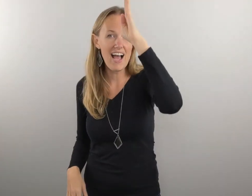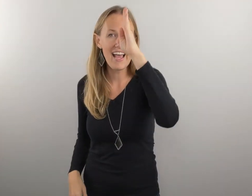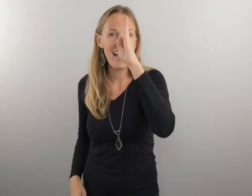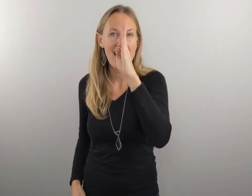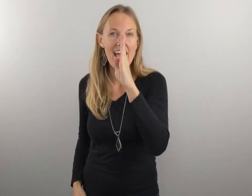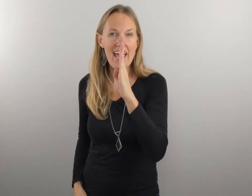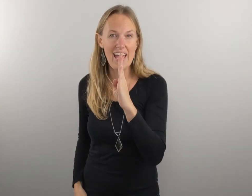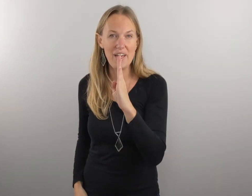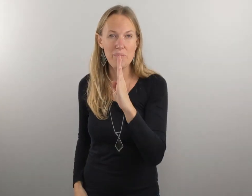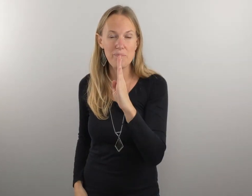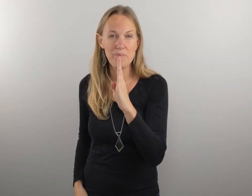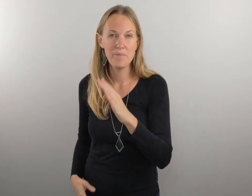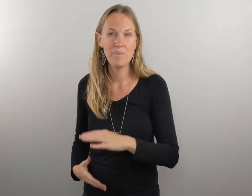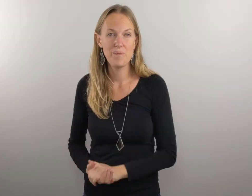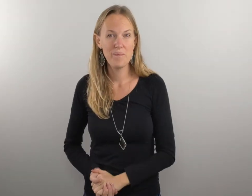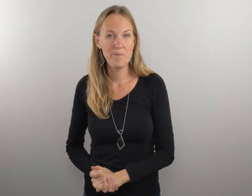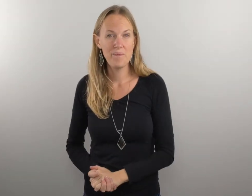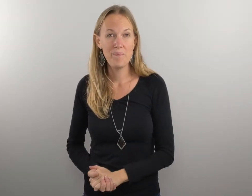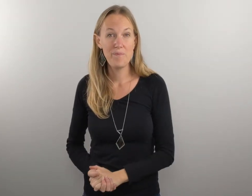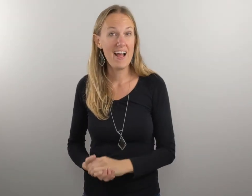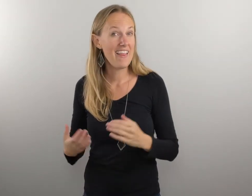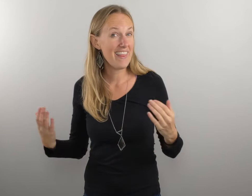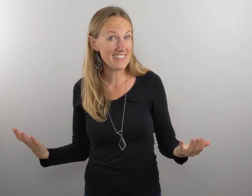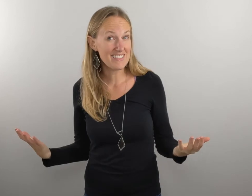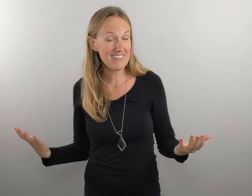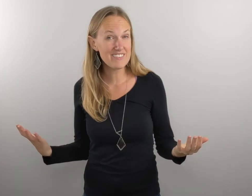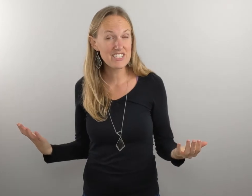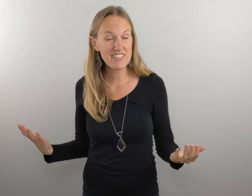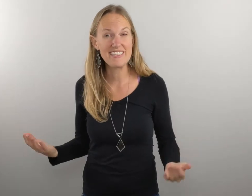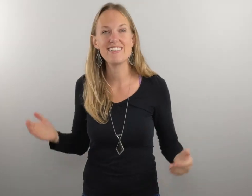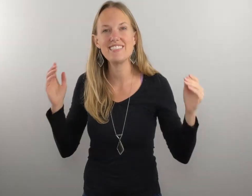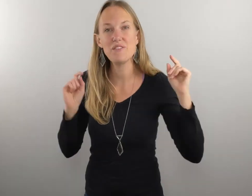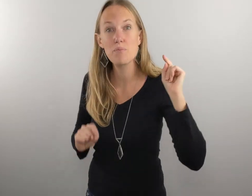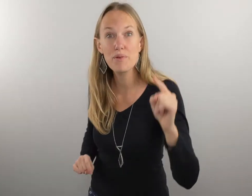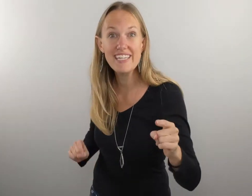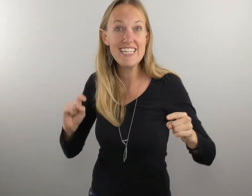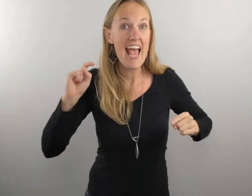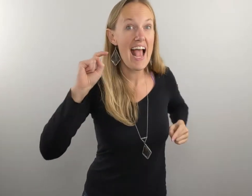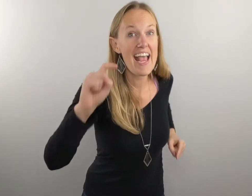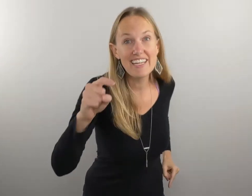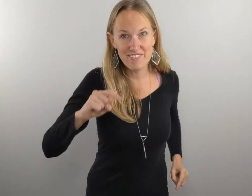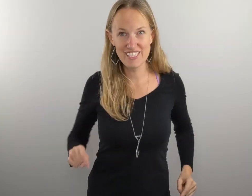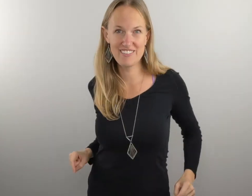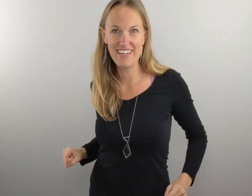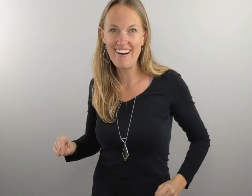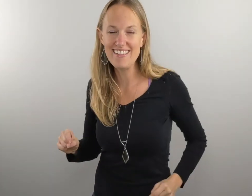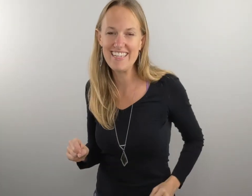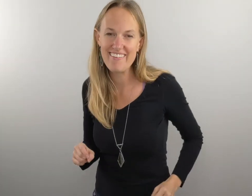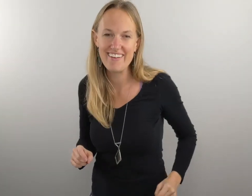I am. And that's all of verse 3. So let's do the bridge and verse 3 all together.